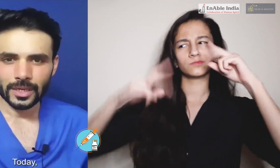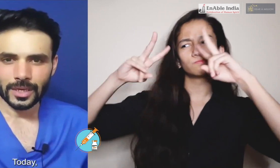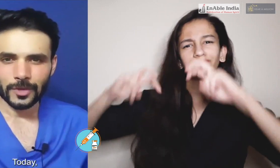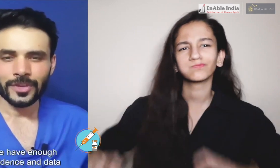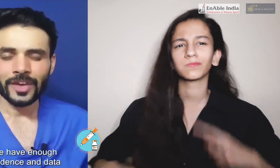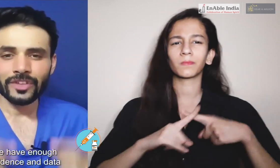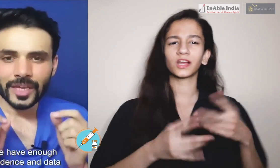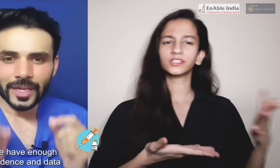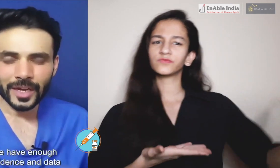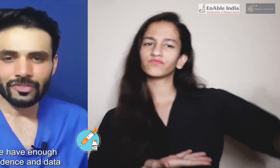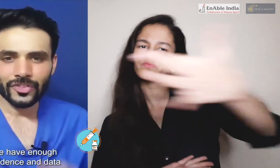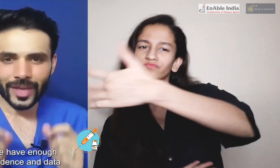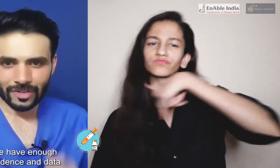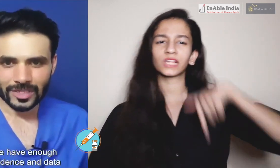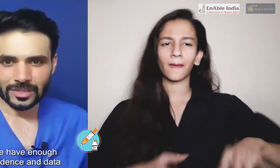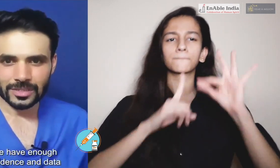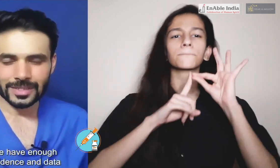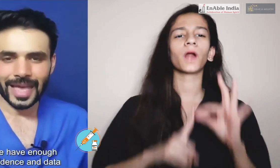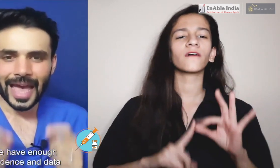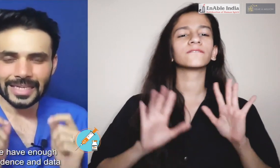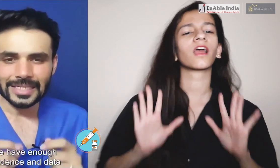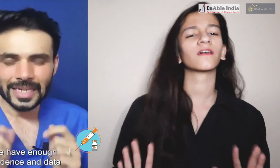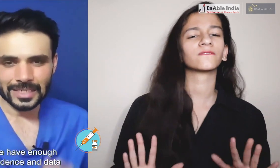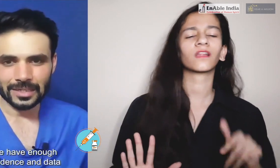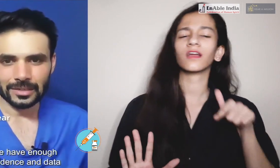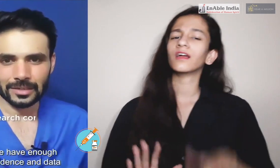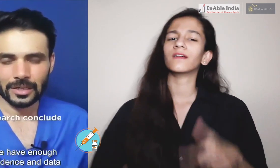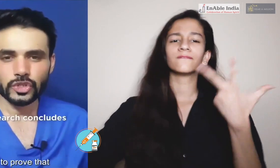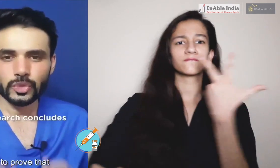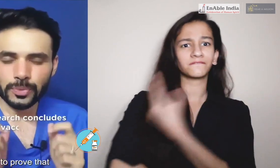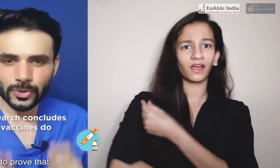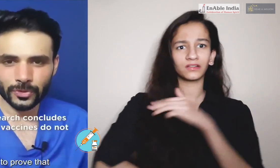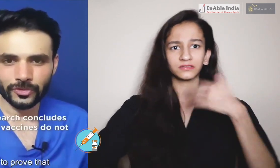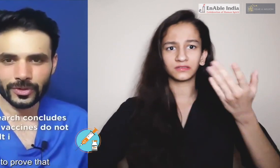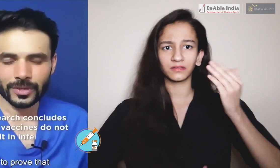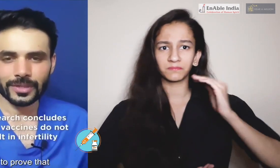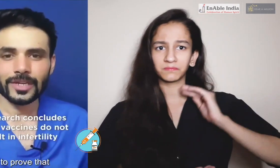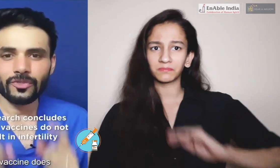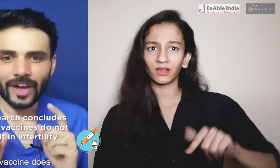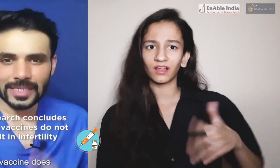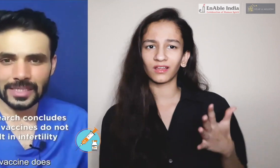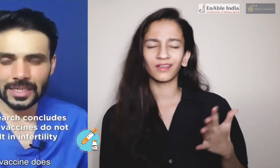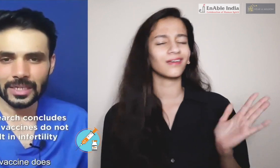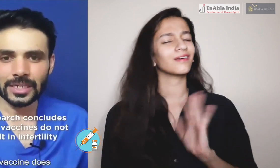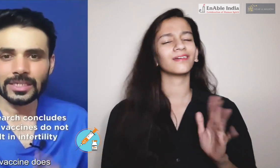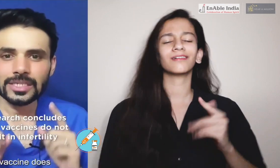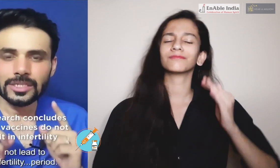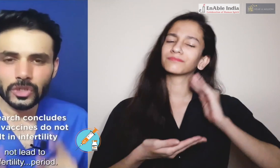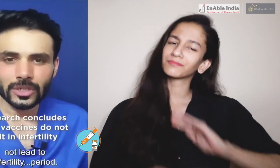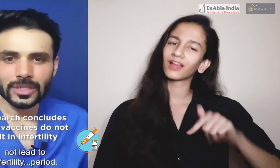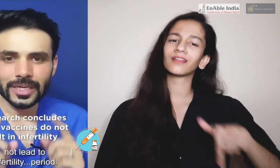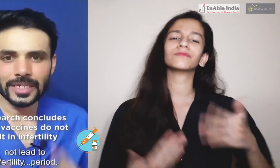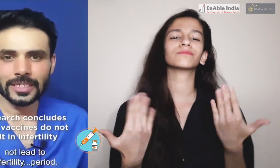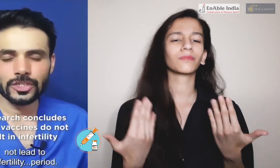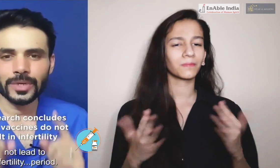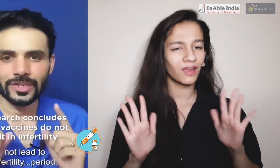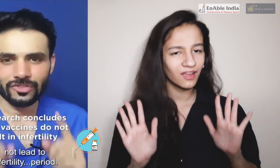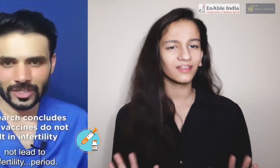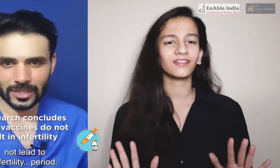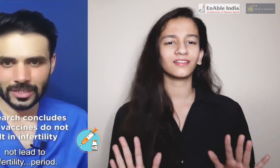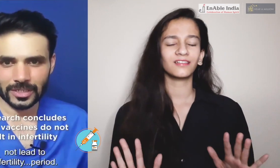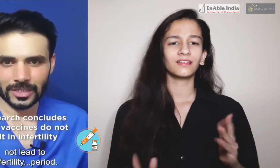Today, we have enough evidence and data to prove that vaccine does not lead